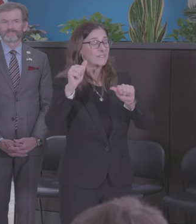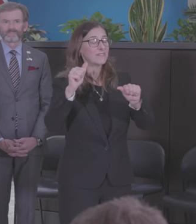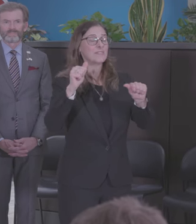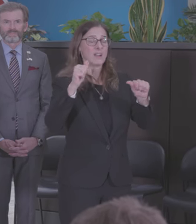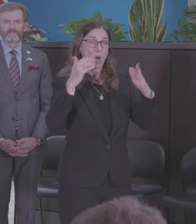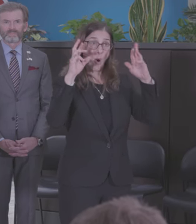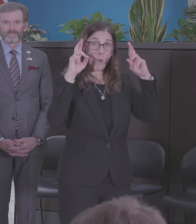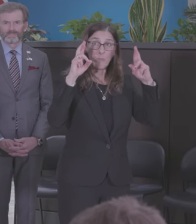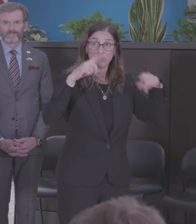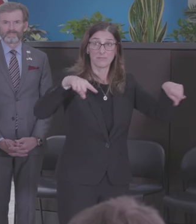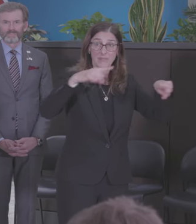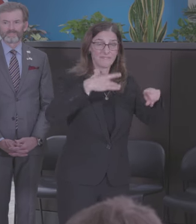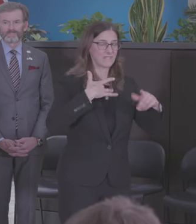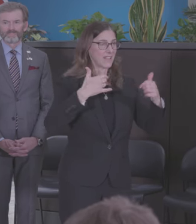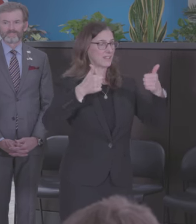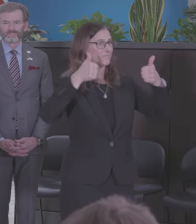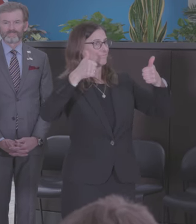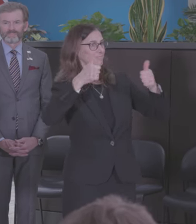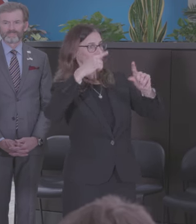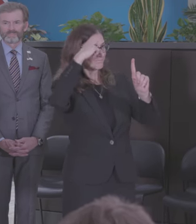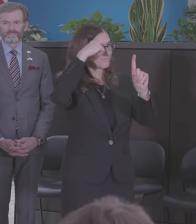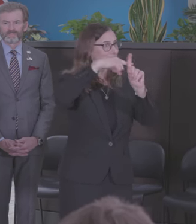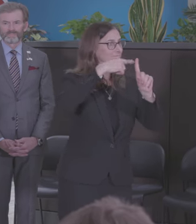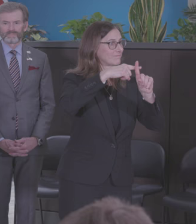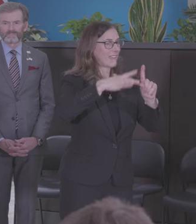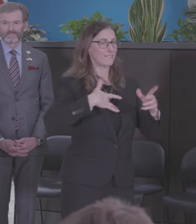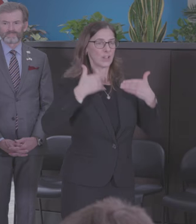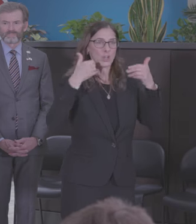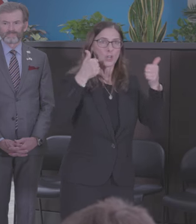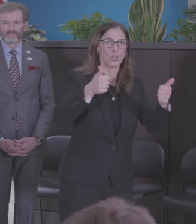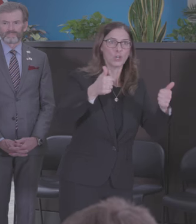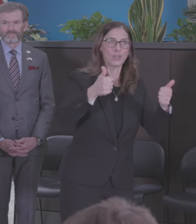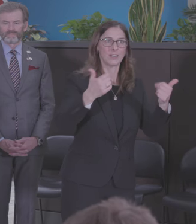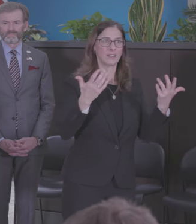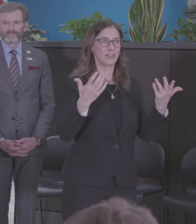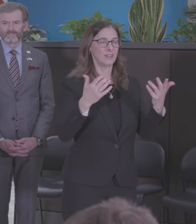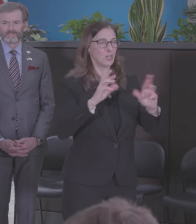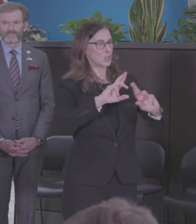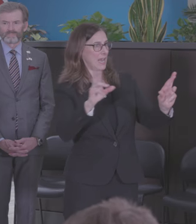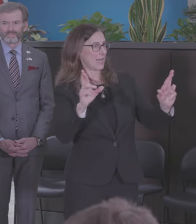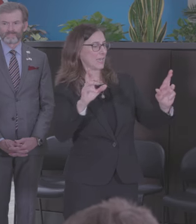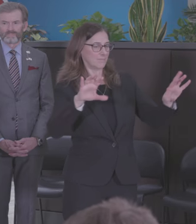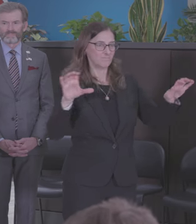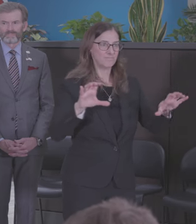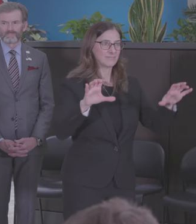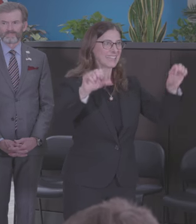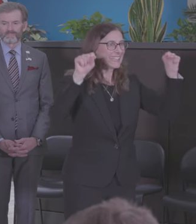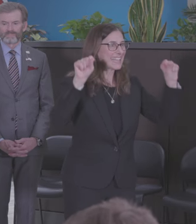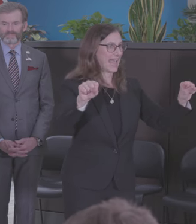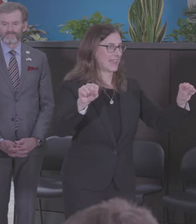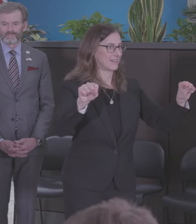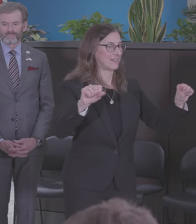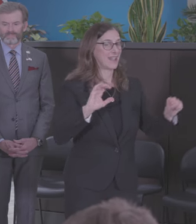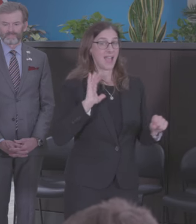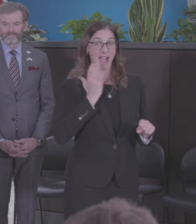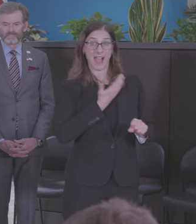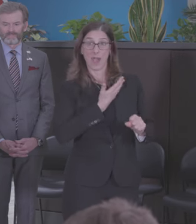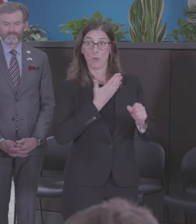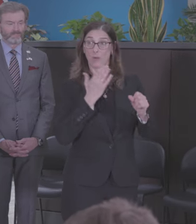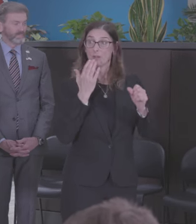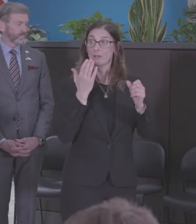with the can-do spirit and the resilience that our veterans and service members inspire to go out